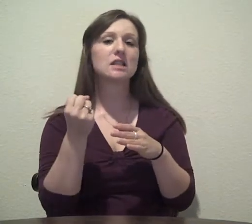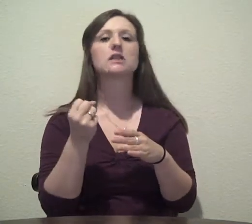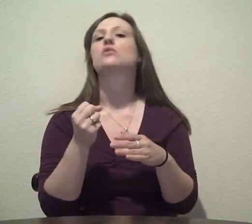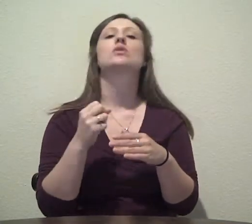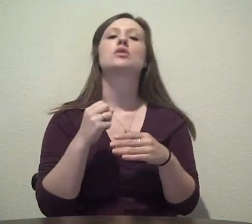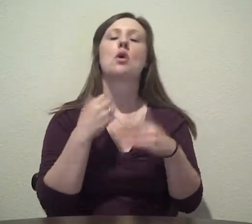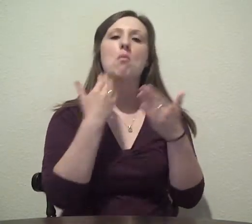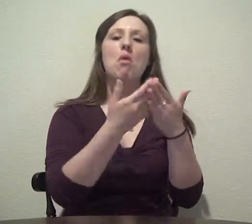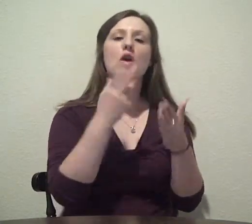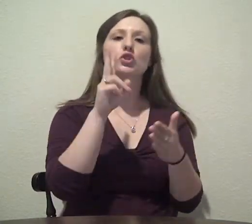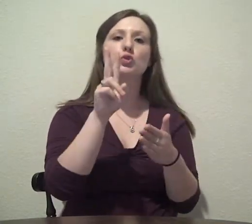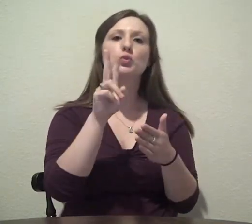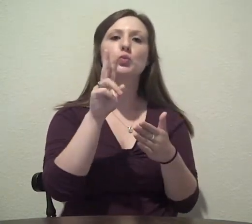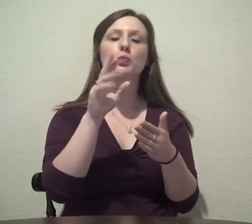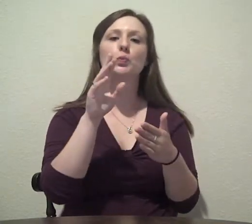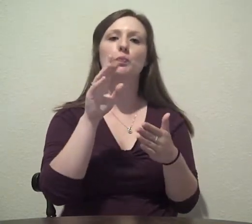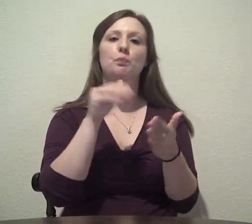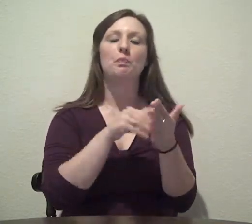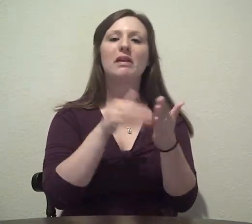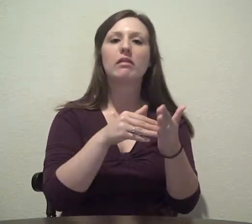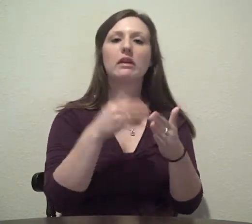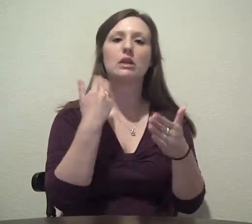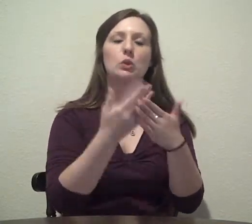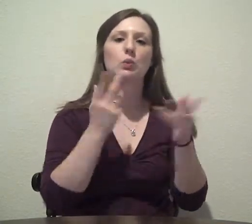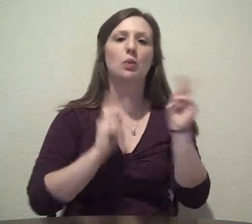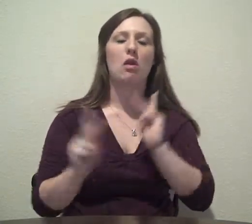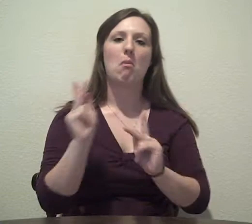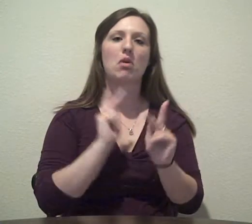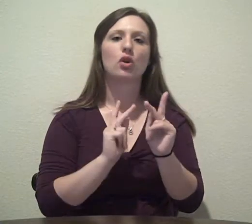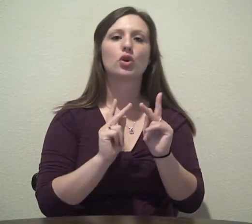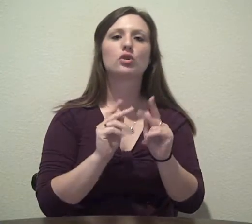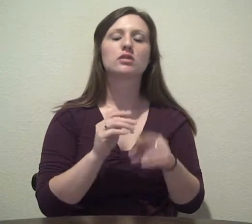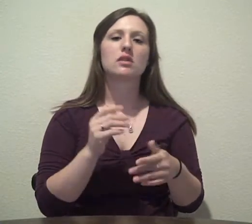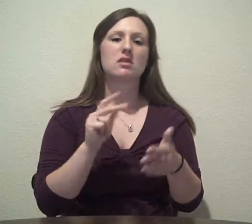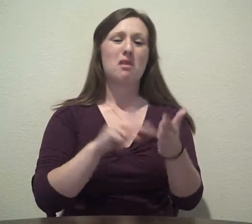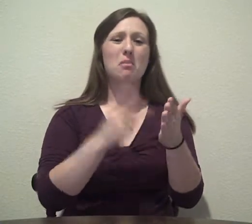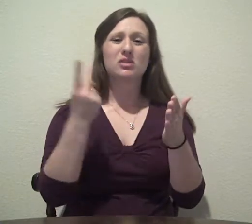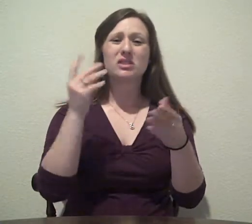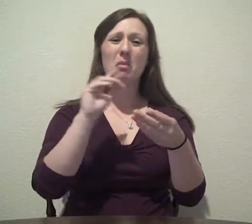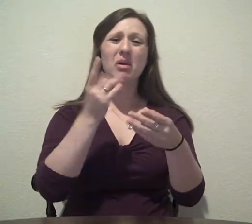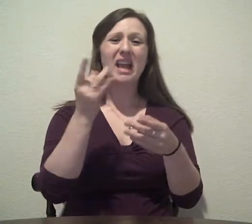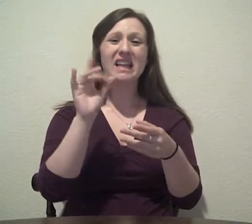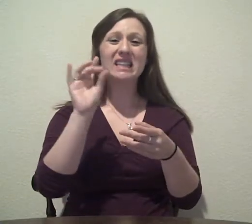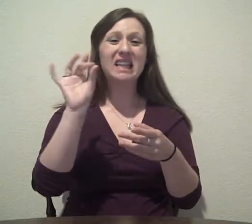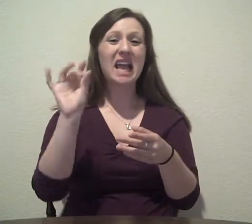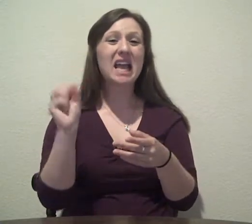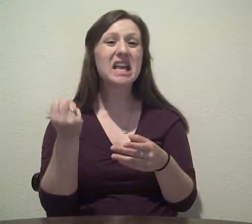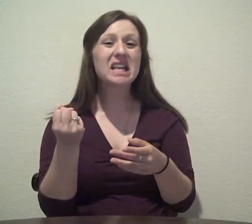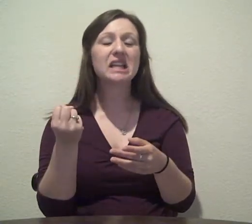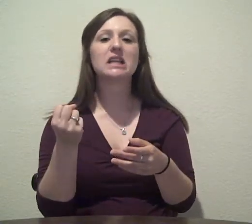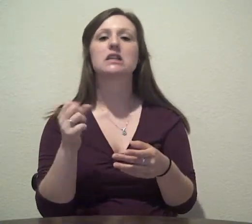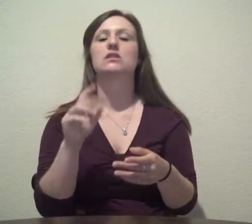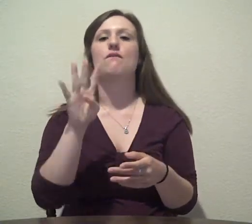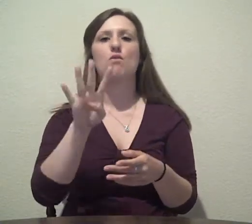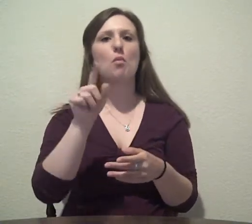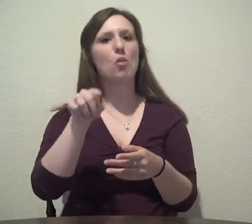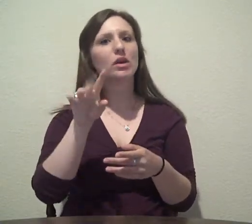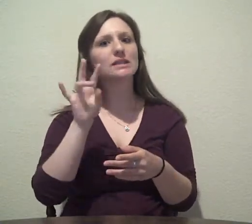over 2 million newcomers, with numbers doubling during the 1880s to over 4.7 million arrivals.